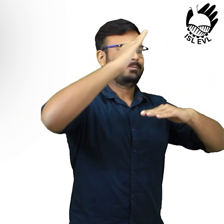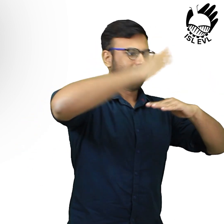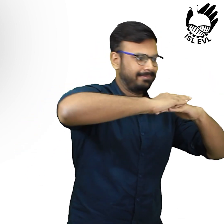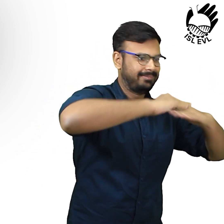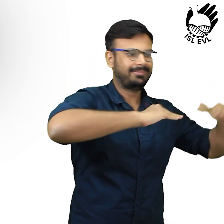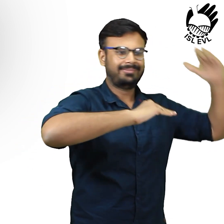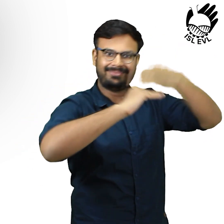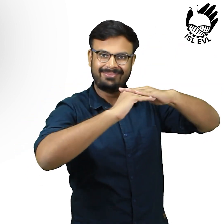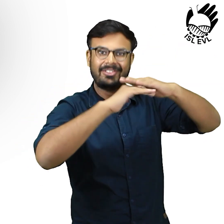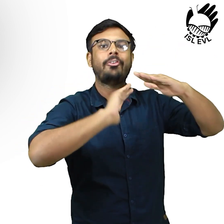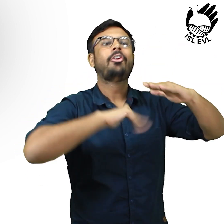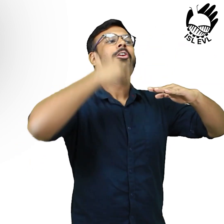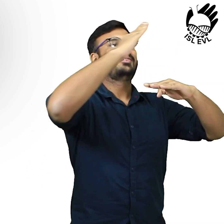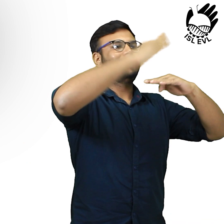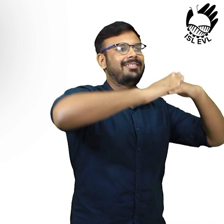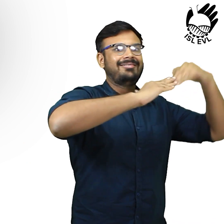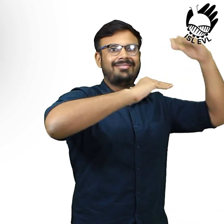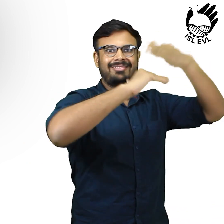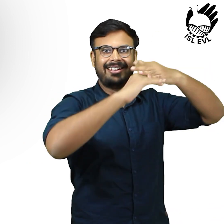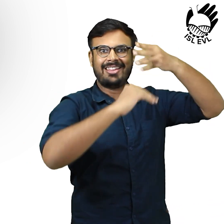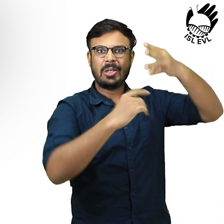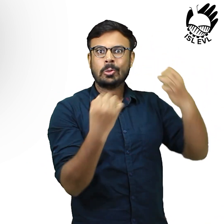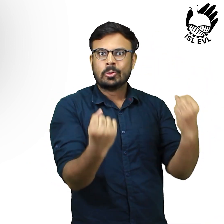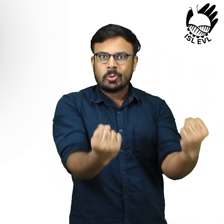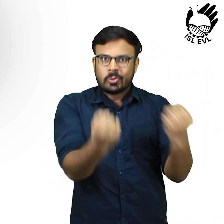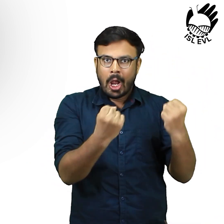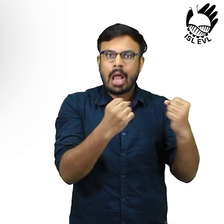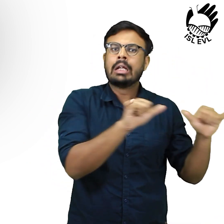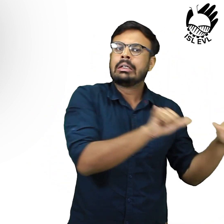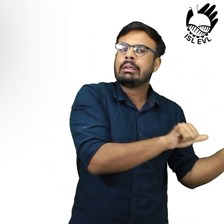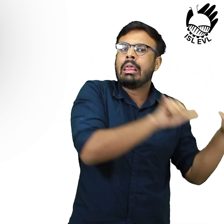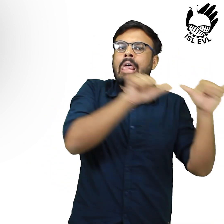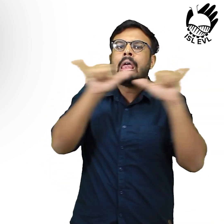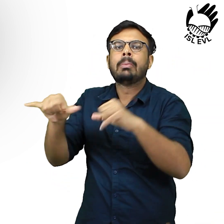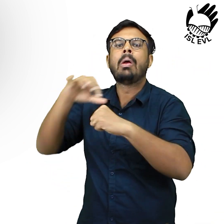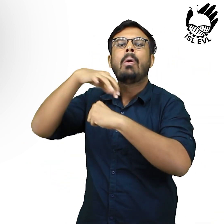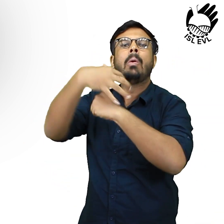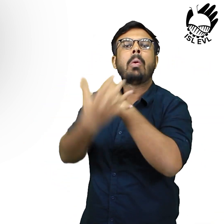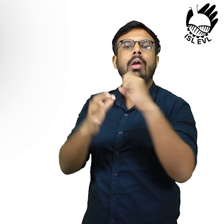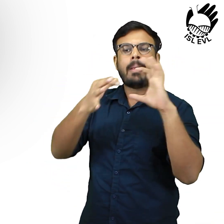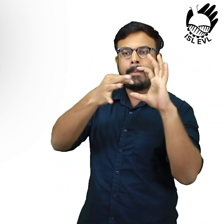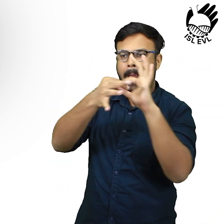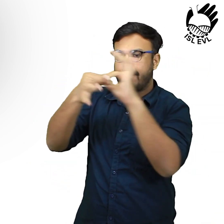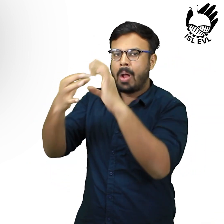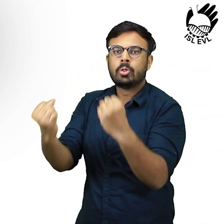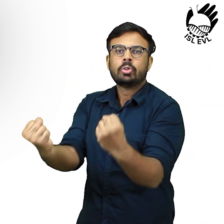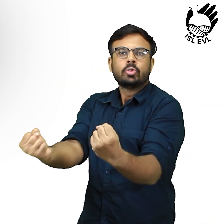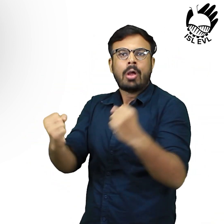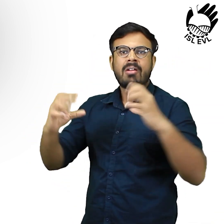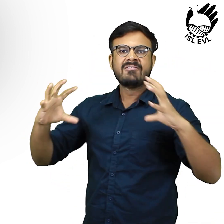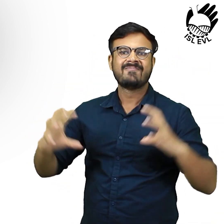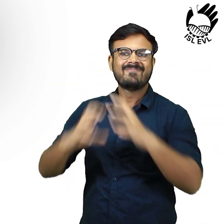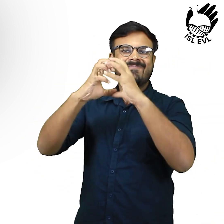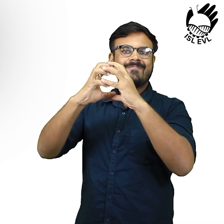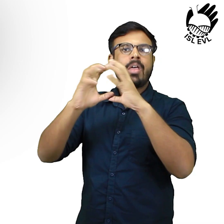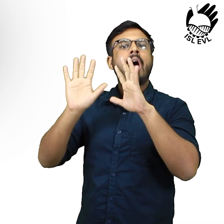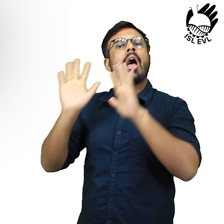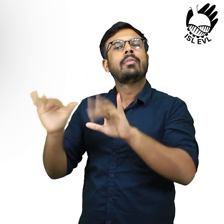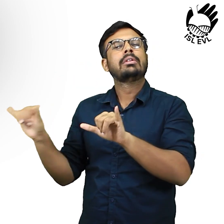The way we make a building by placing one brick over the other to strengthen the whole building, the same